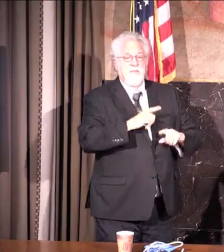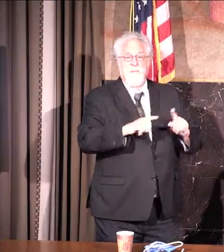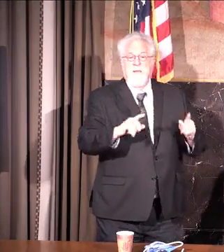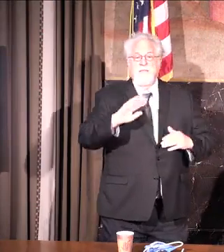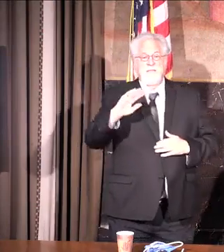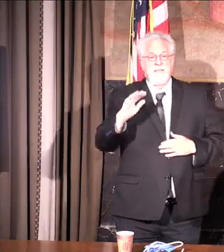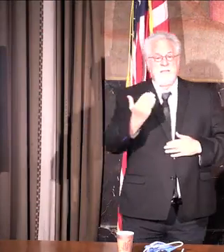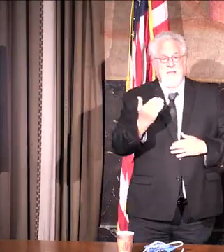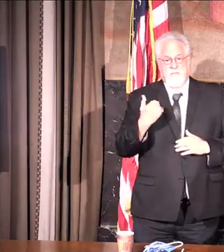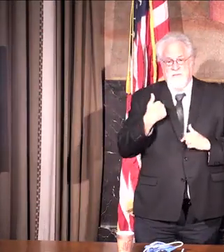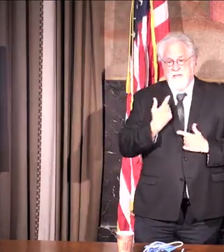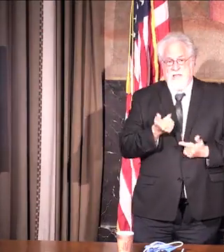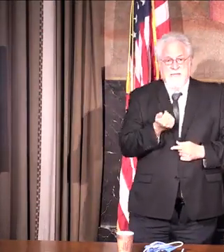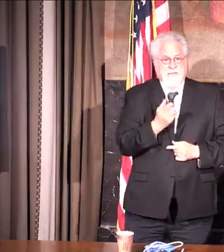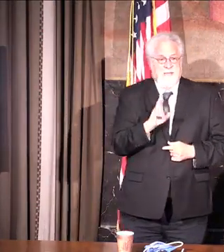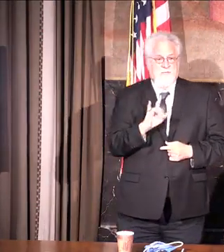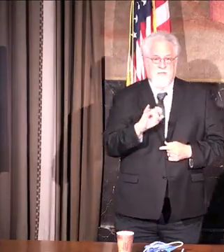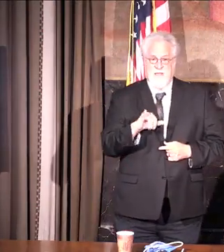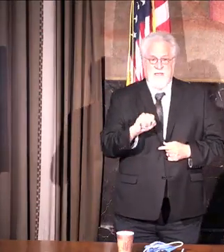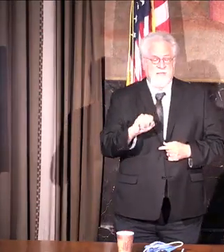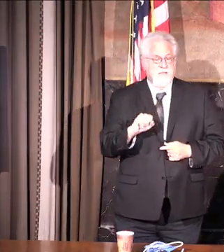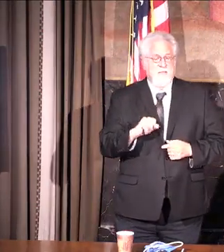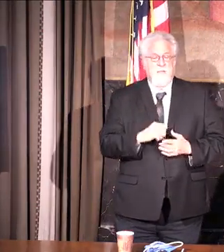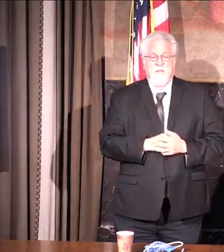appears over the last several days that they're not getting,